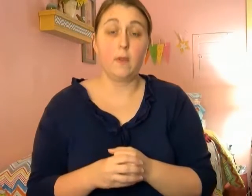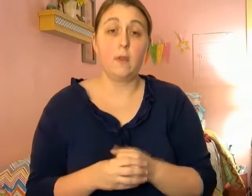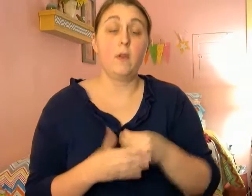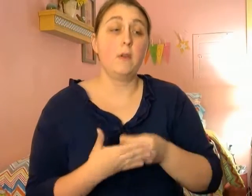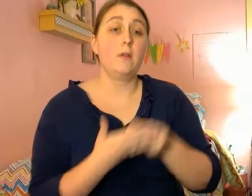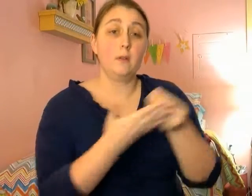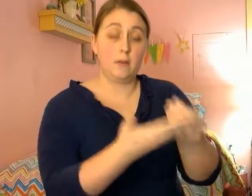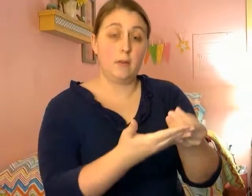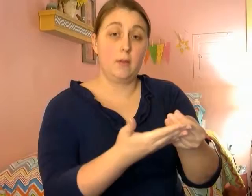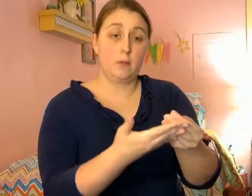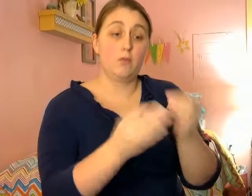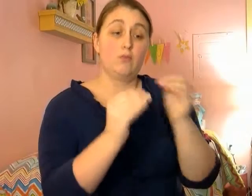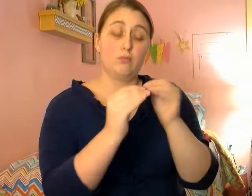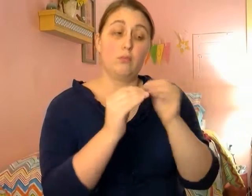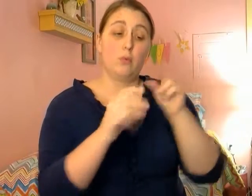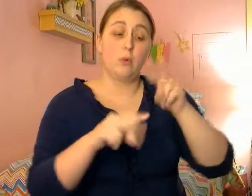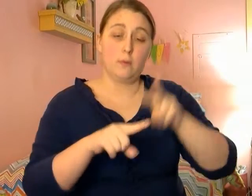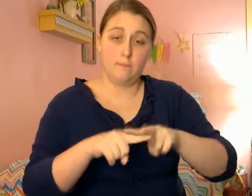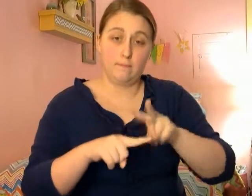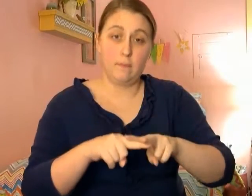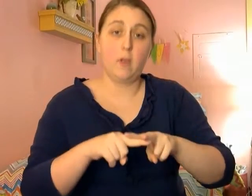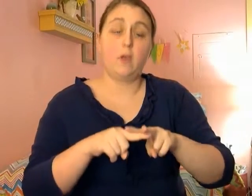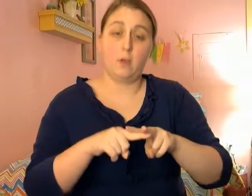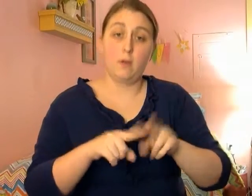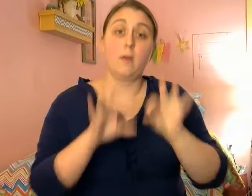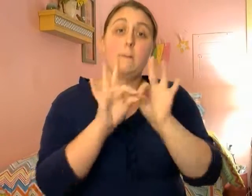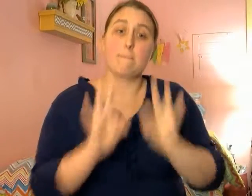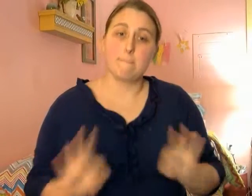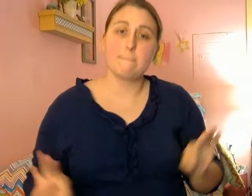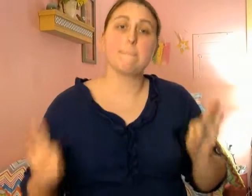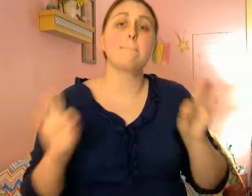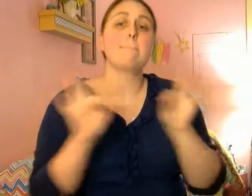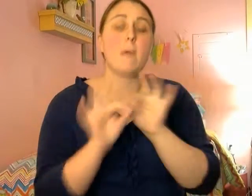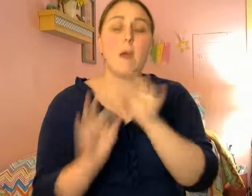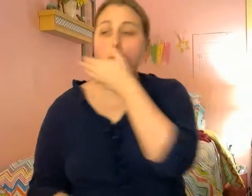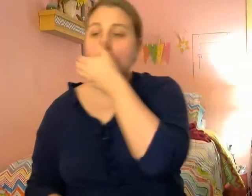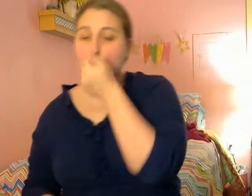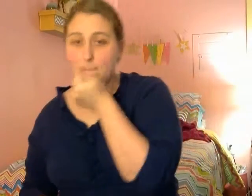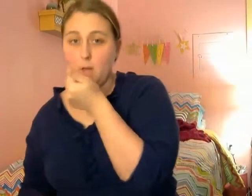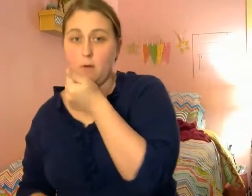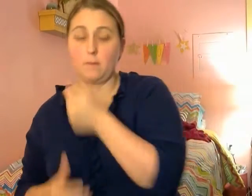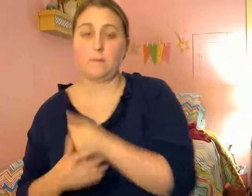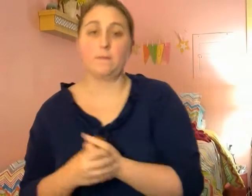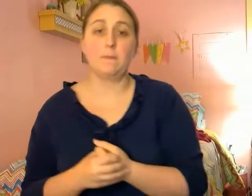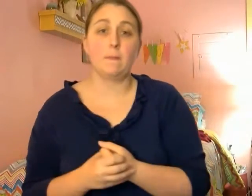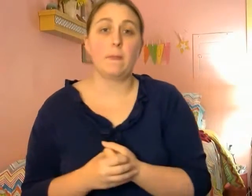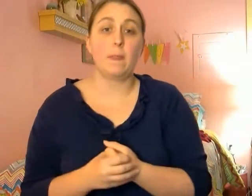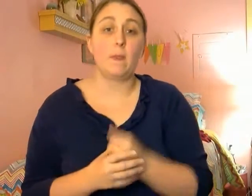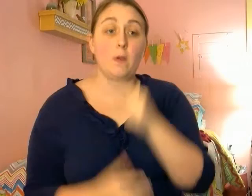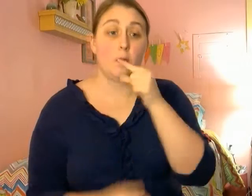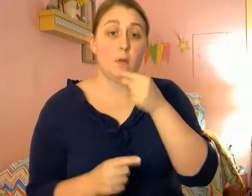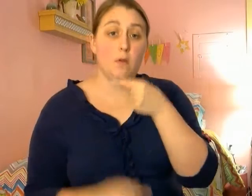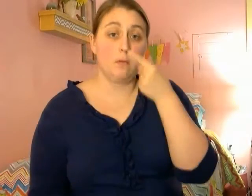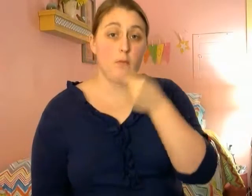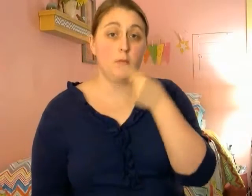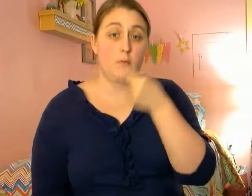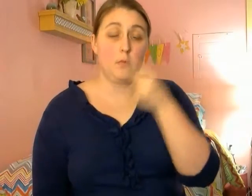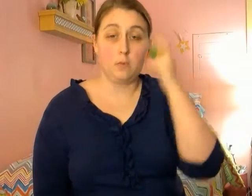the class, and it's then more efficient, because I'll just say how many syllables are in this word, and that immediately focuses them on the